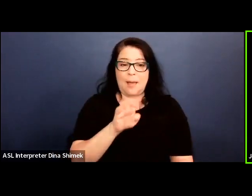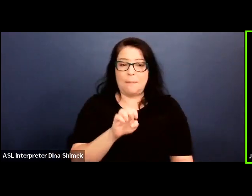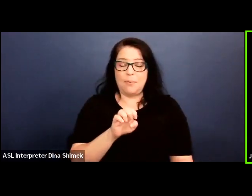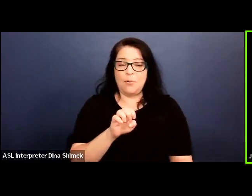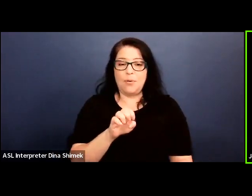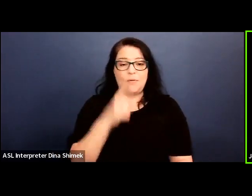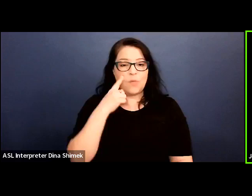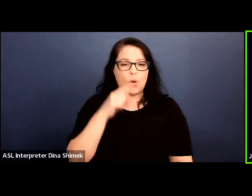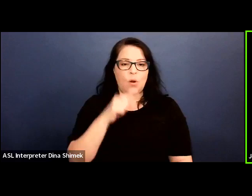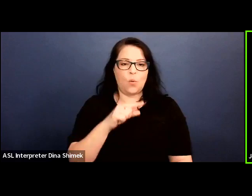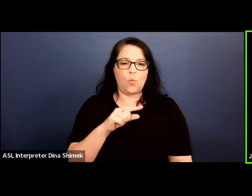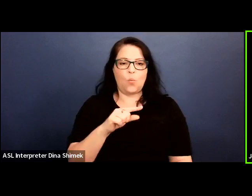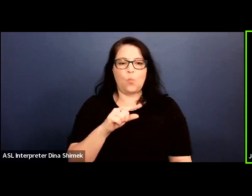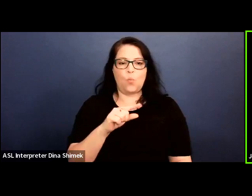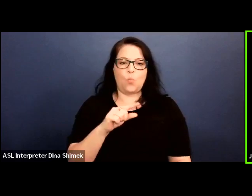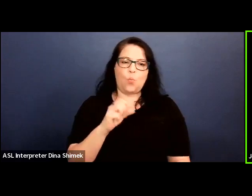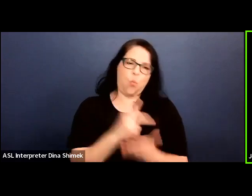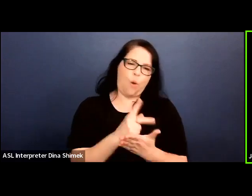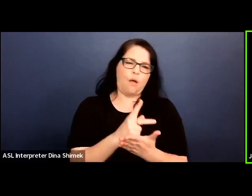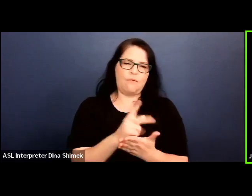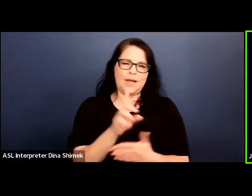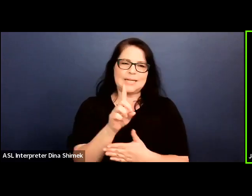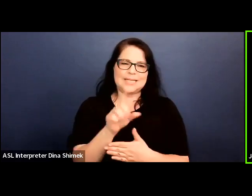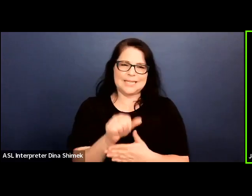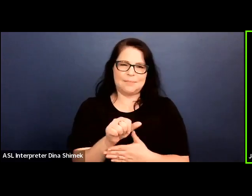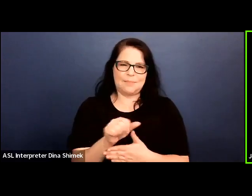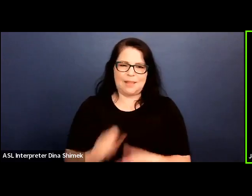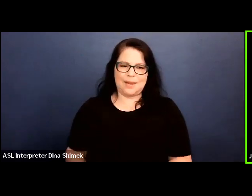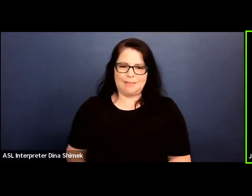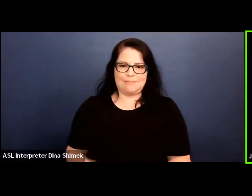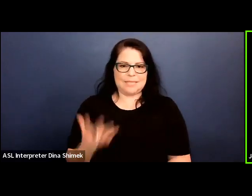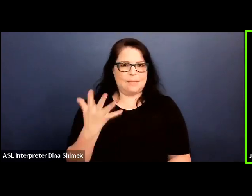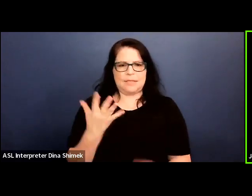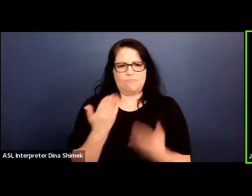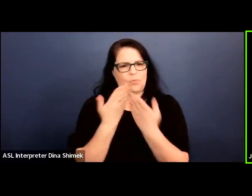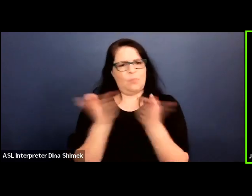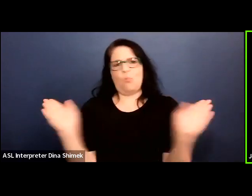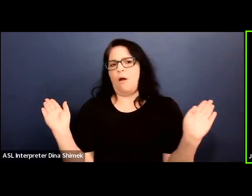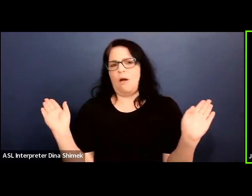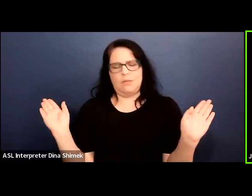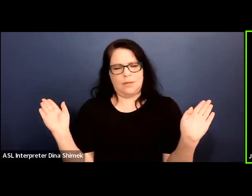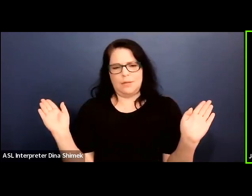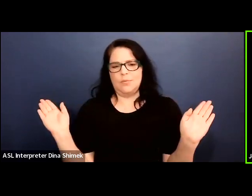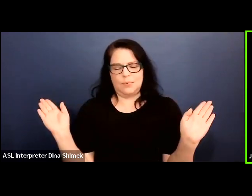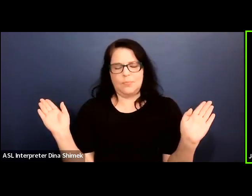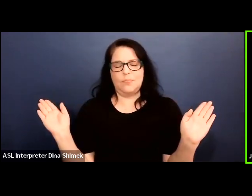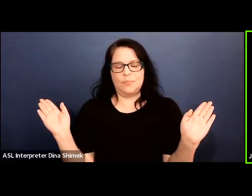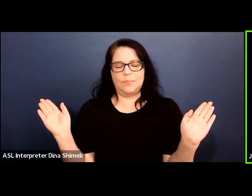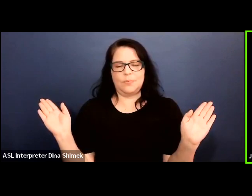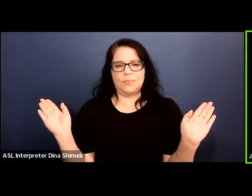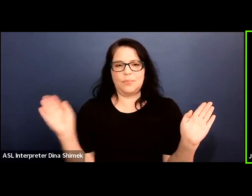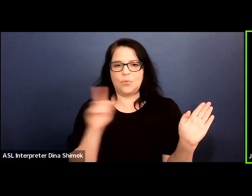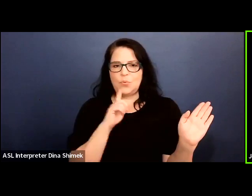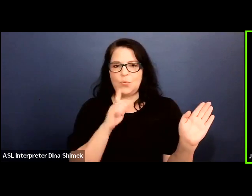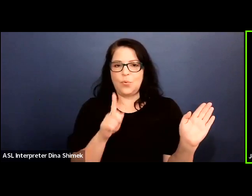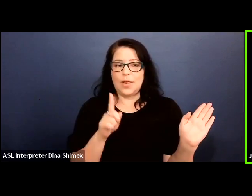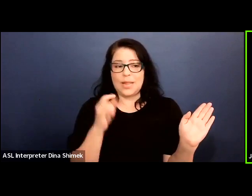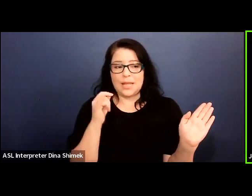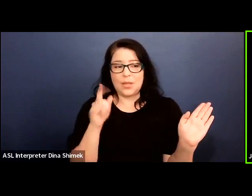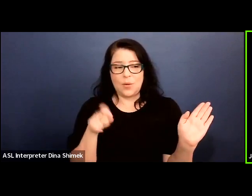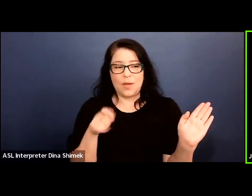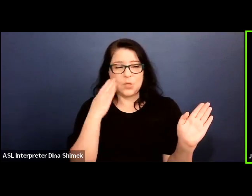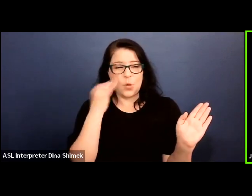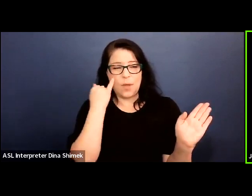disability expenses is to be construed broadly. Really, it goes back to, does it help improve